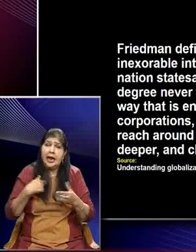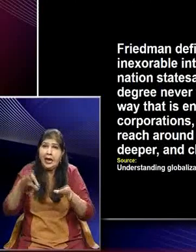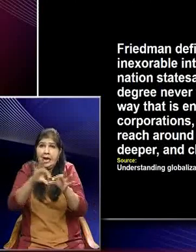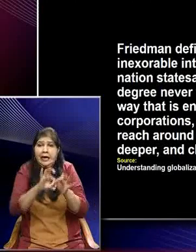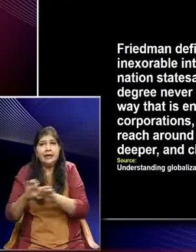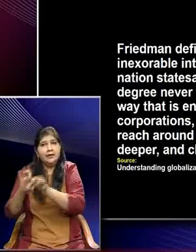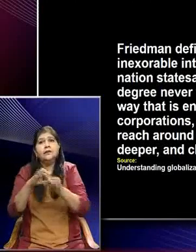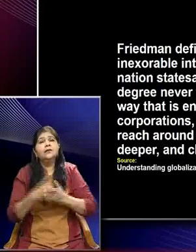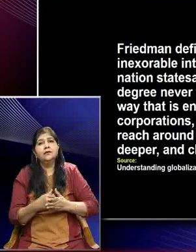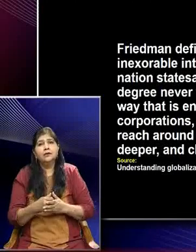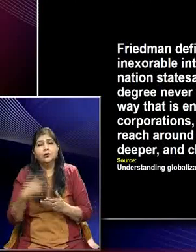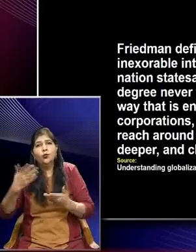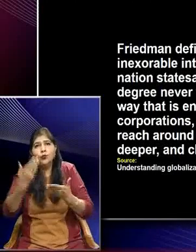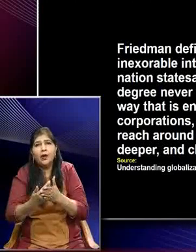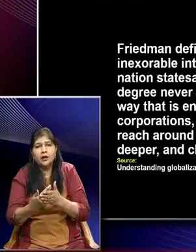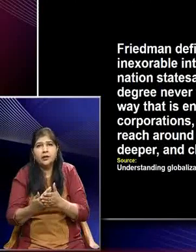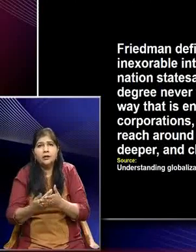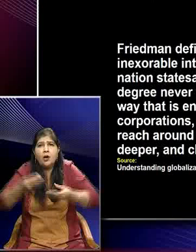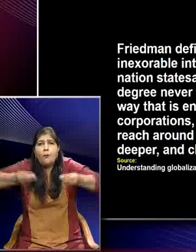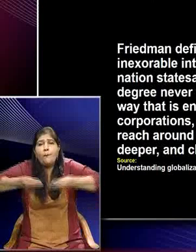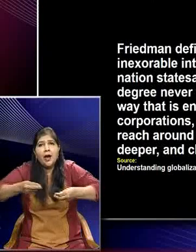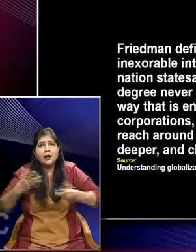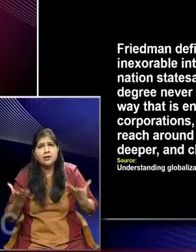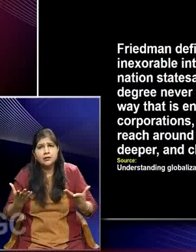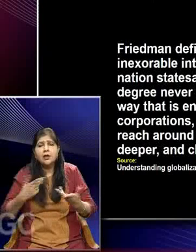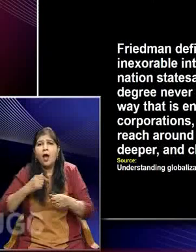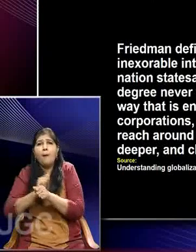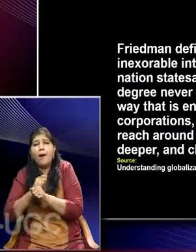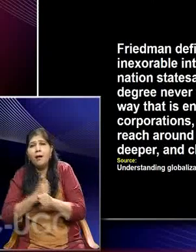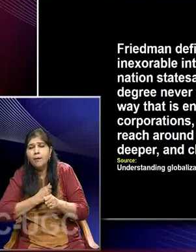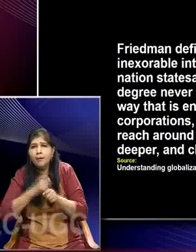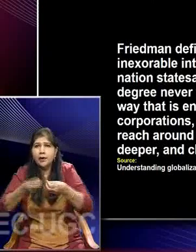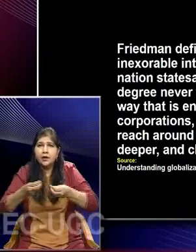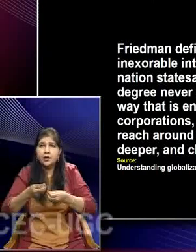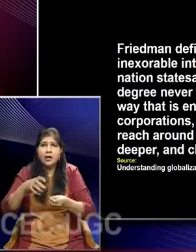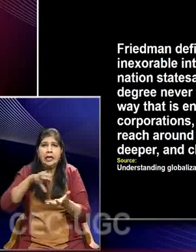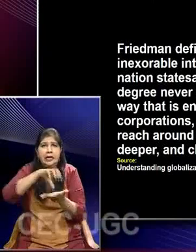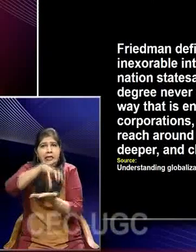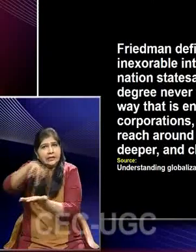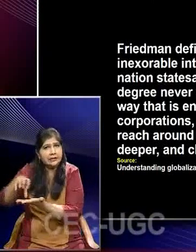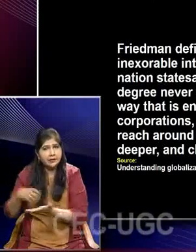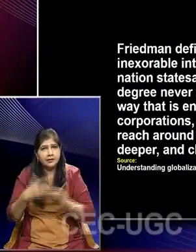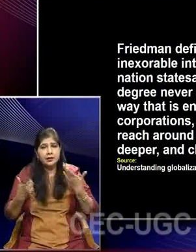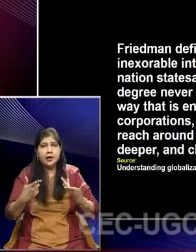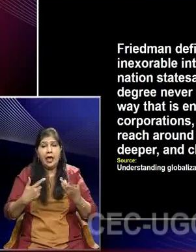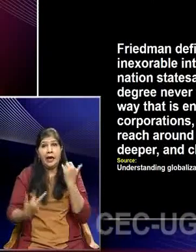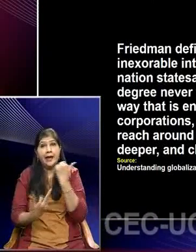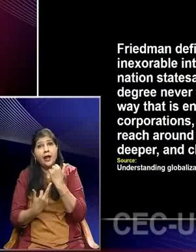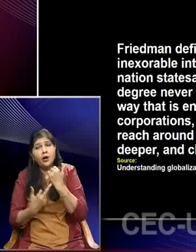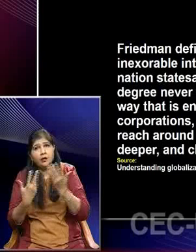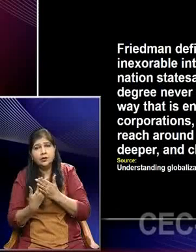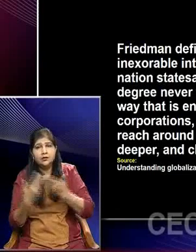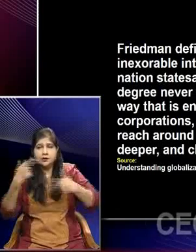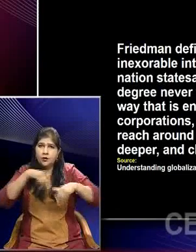integration of markets, nation states and